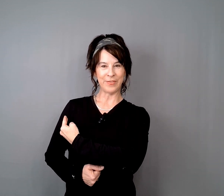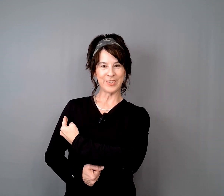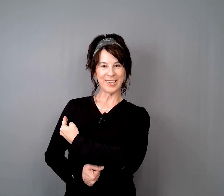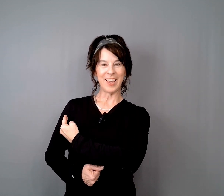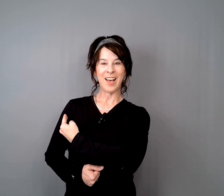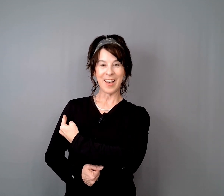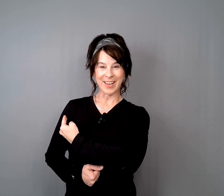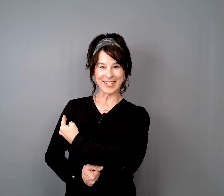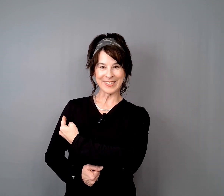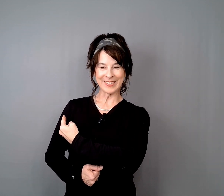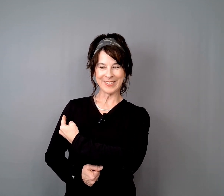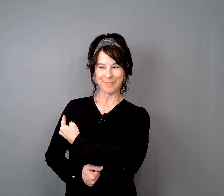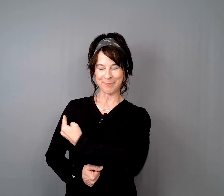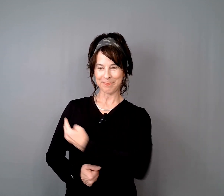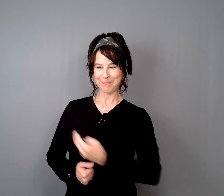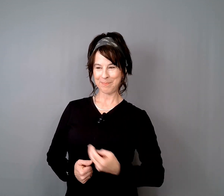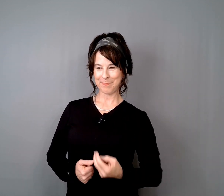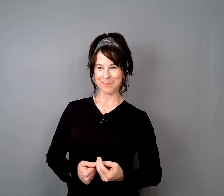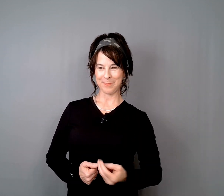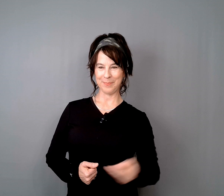left. Us.